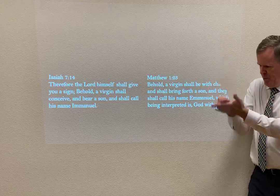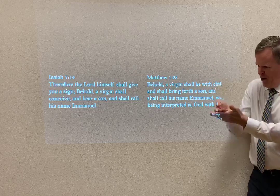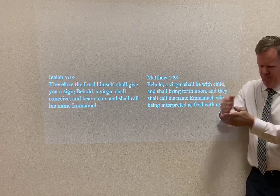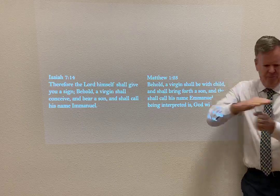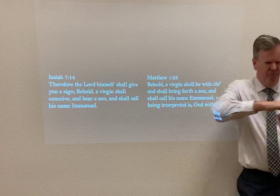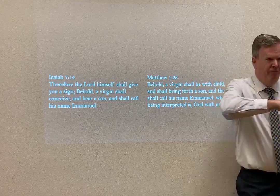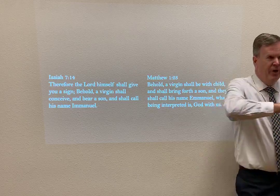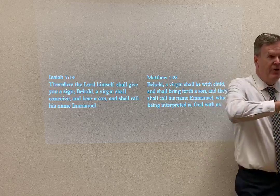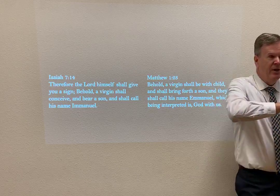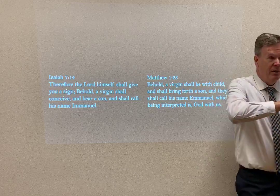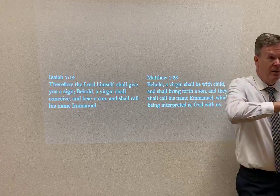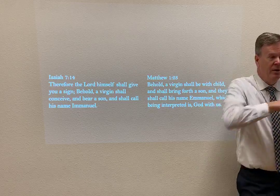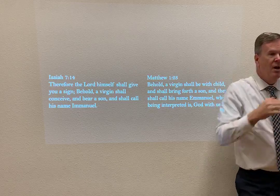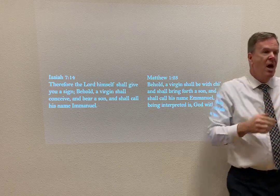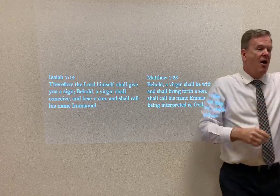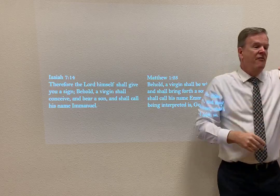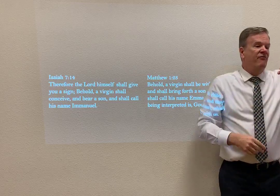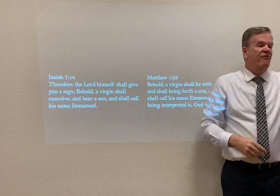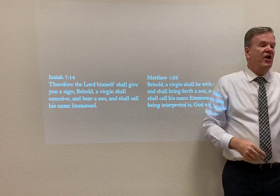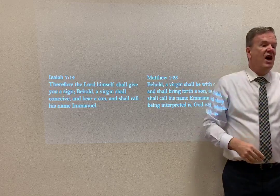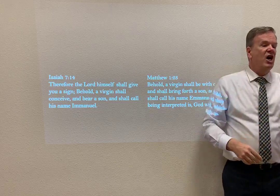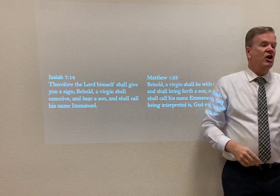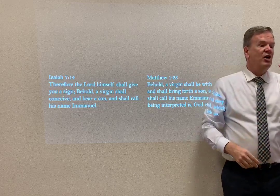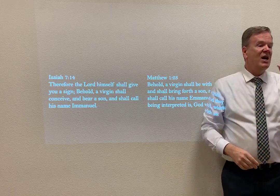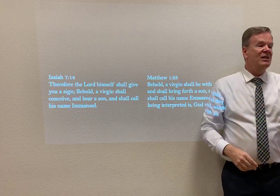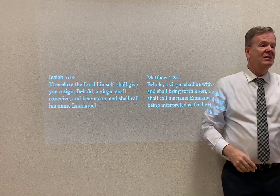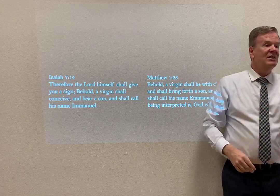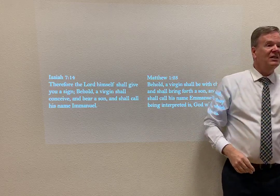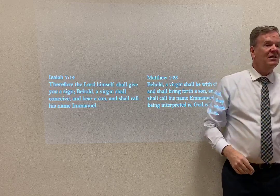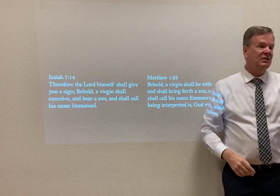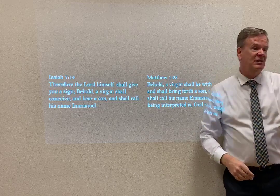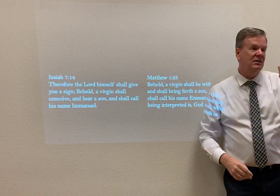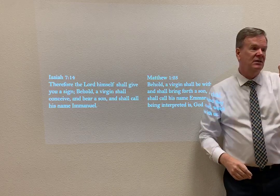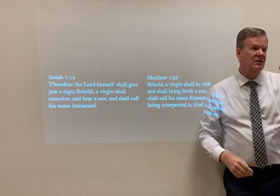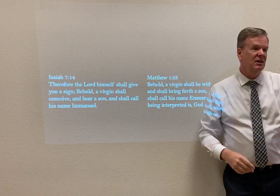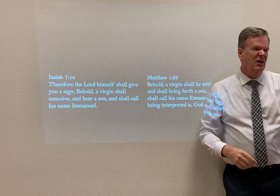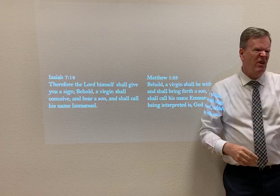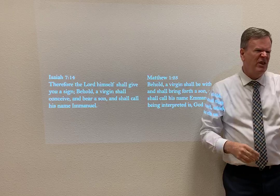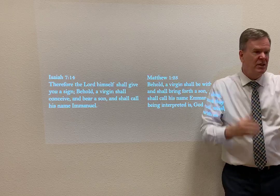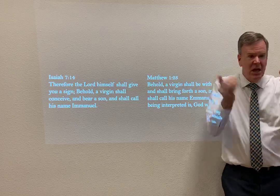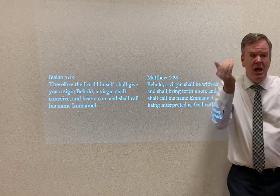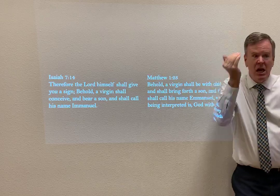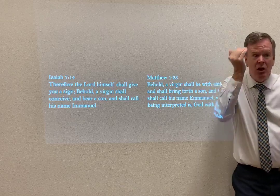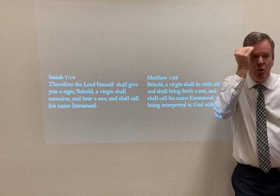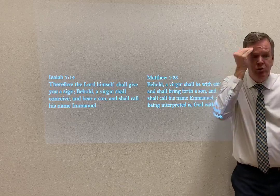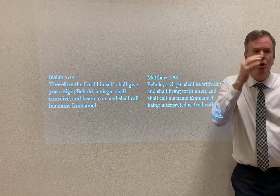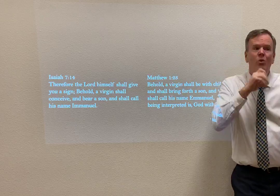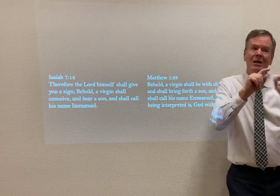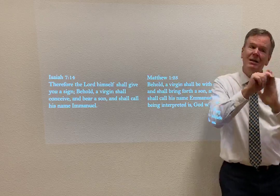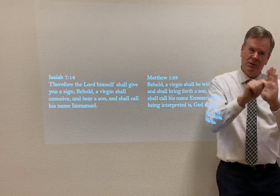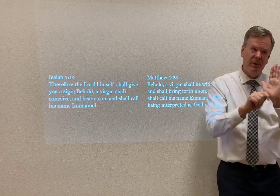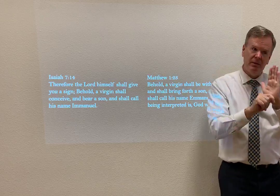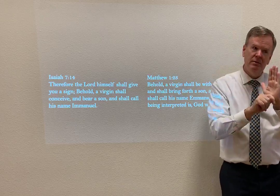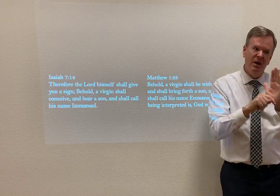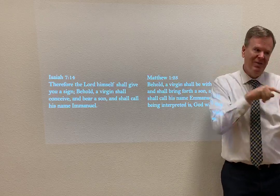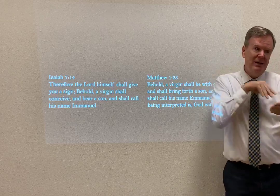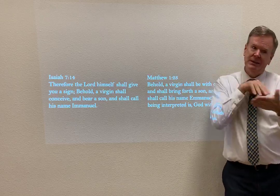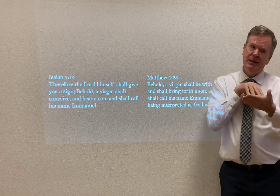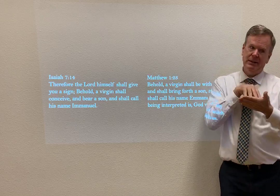and Jesus is the fulfillment of things that are written in the past, right? The Pharisees understood this. They knew their Old